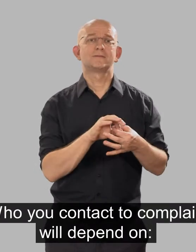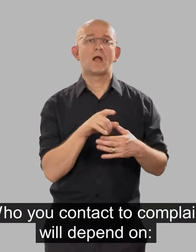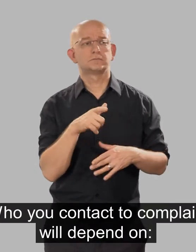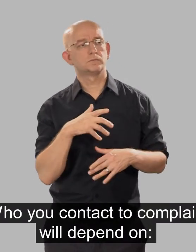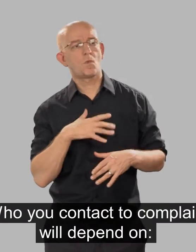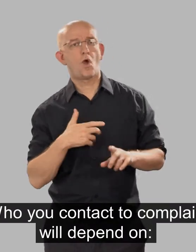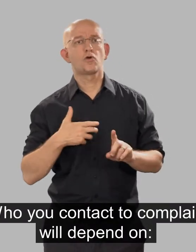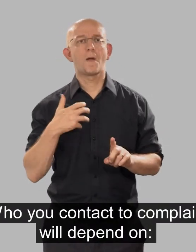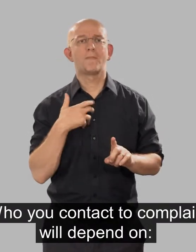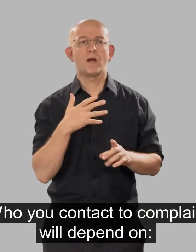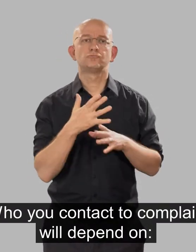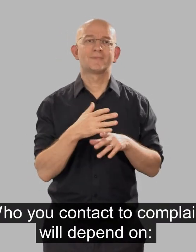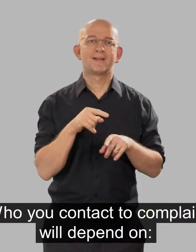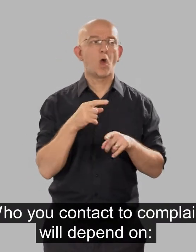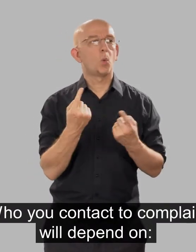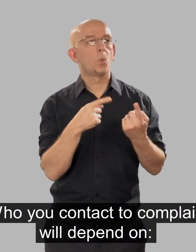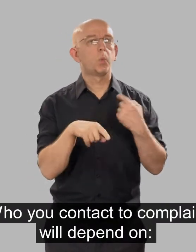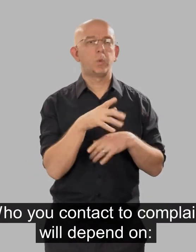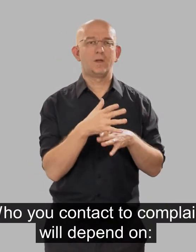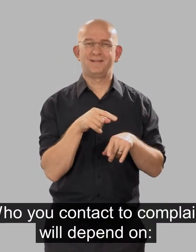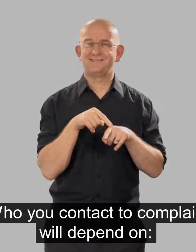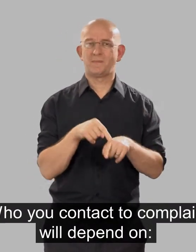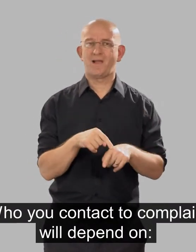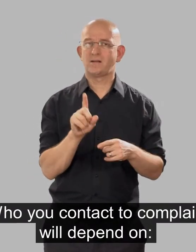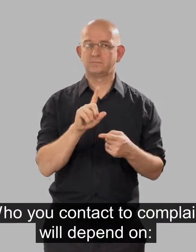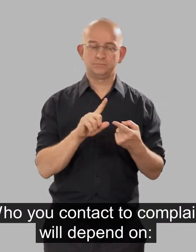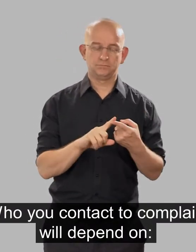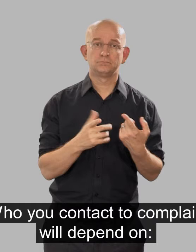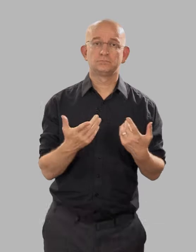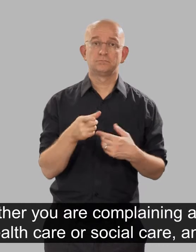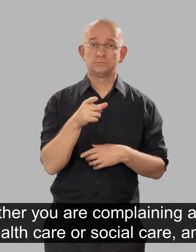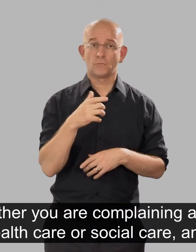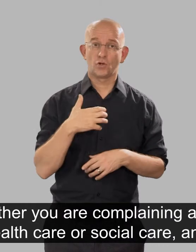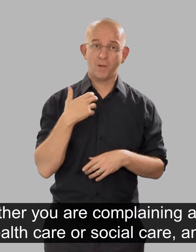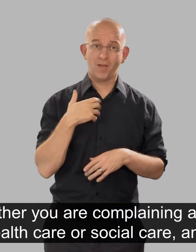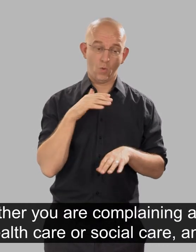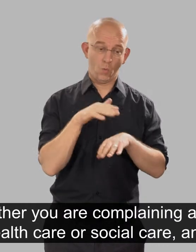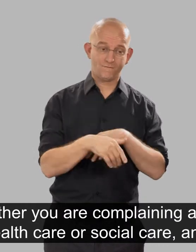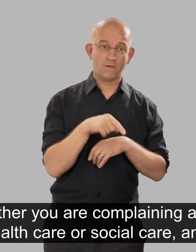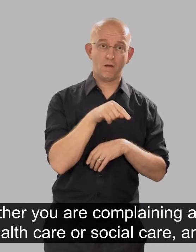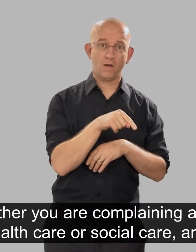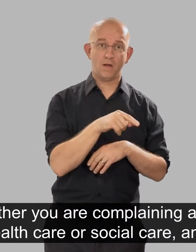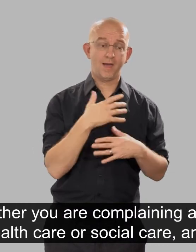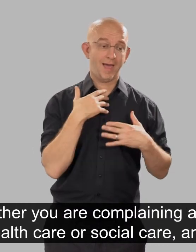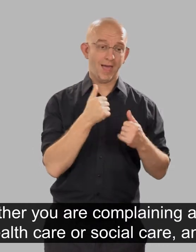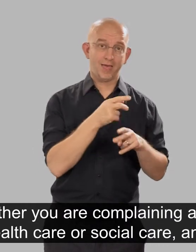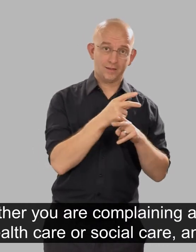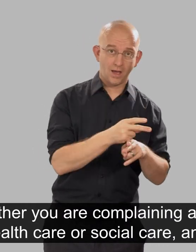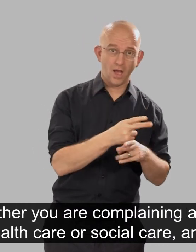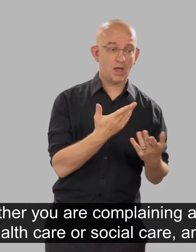Who you contact to complain will depend on whether you are complaining about healthcare